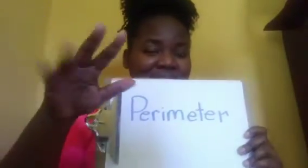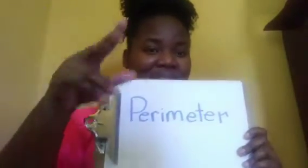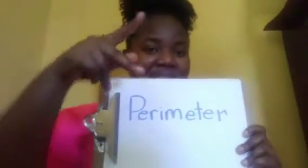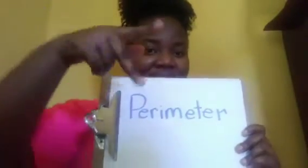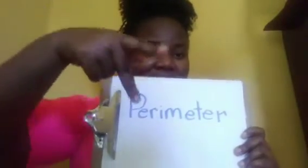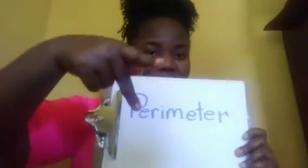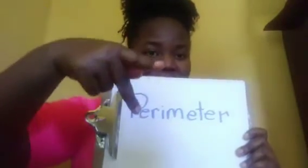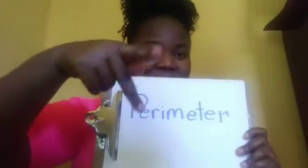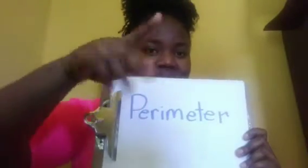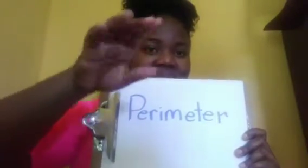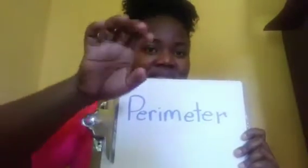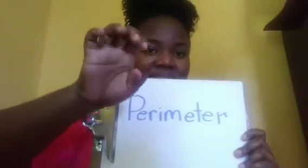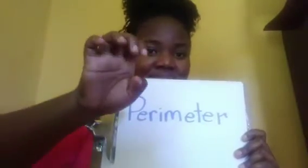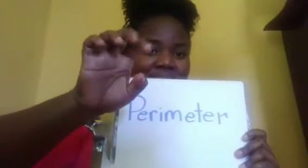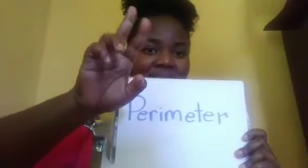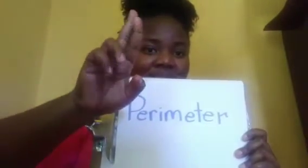Let's spell it